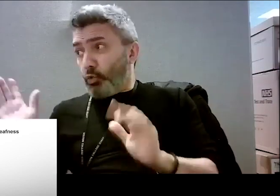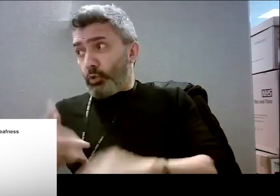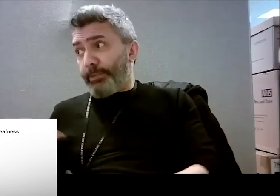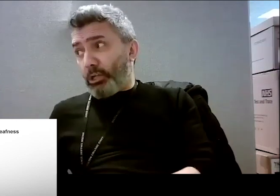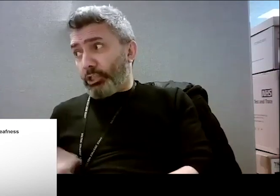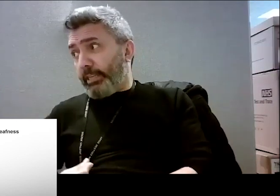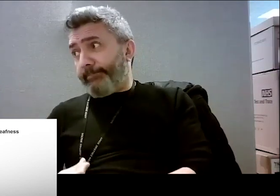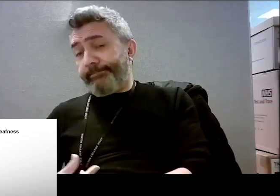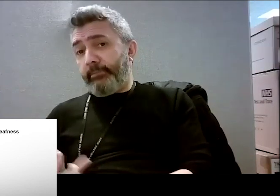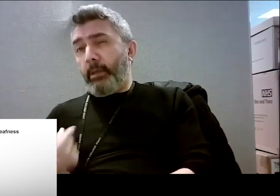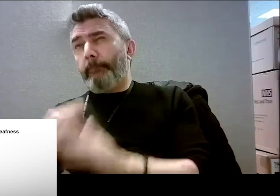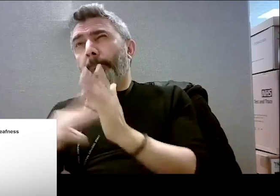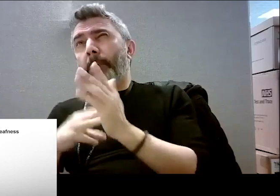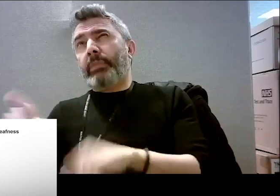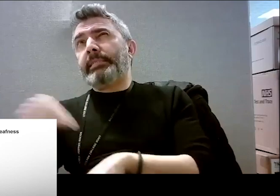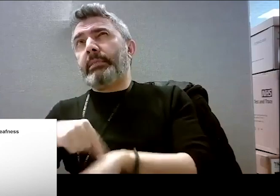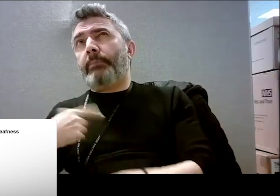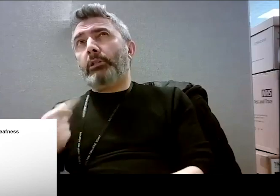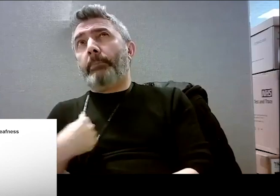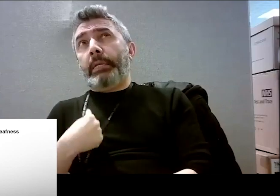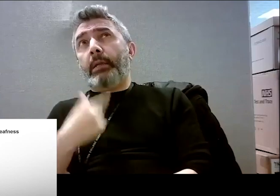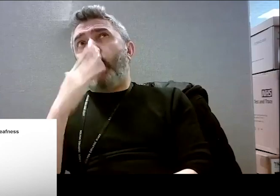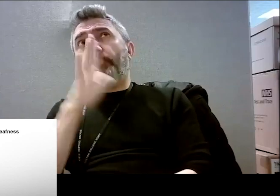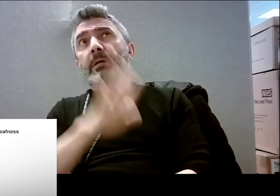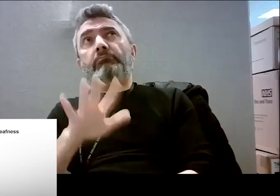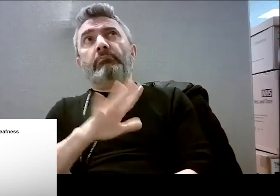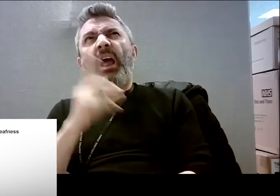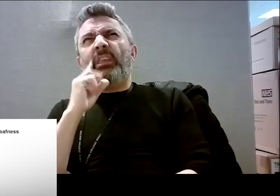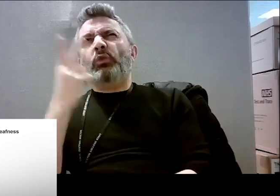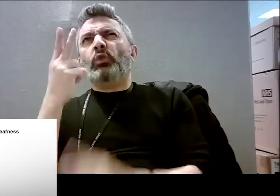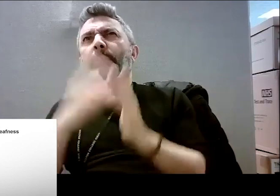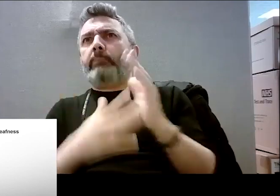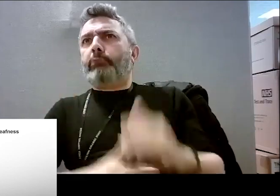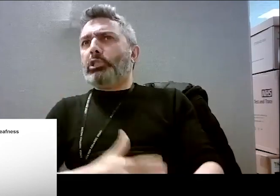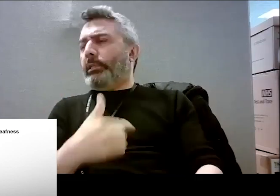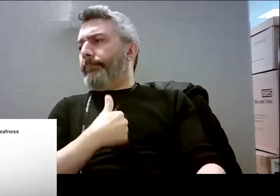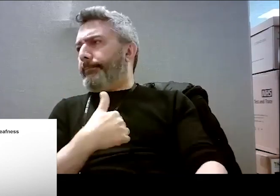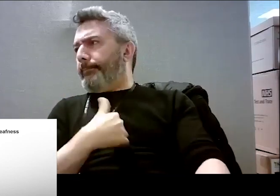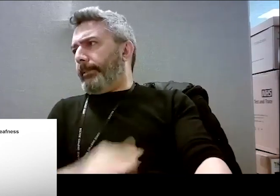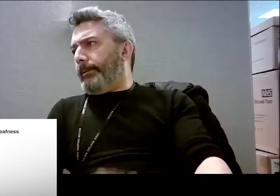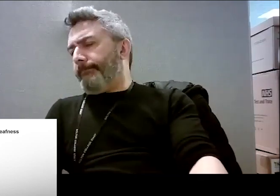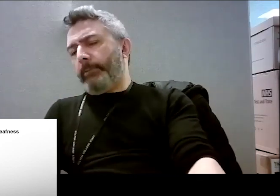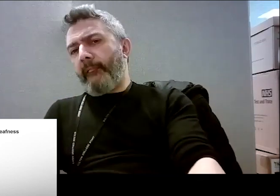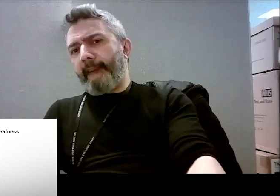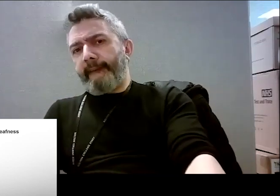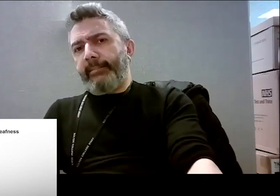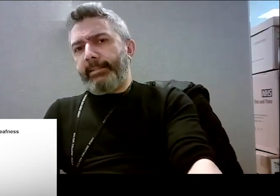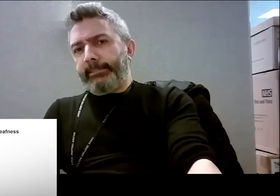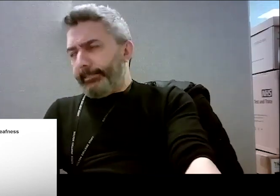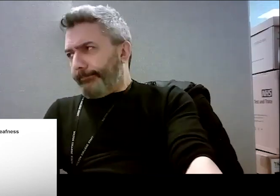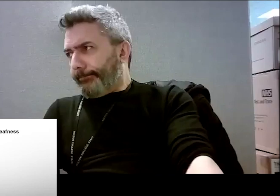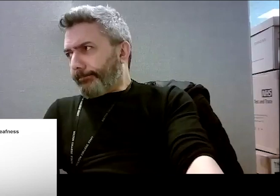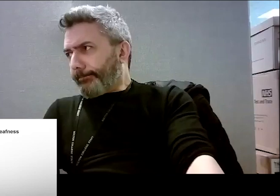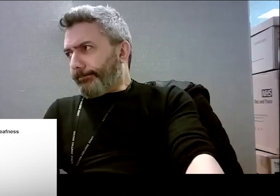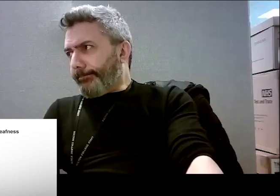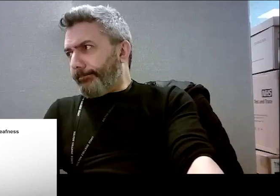I think she was expecting an injection, or she shouldn't have had an injection. I think she was about 2 months pregnant at the time, and obviously